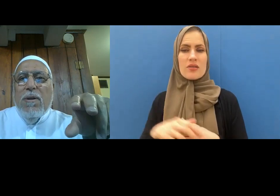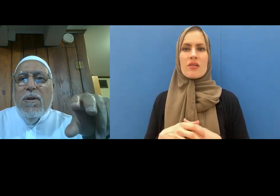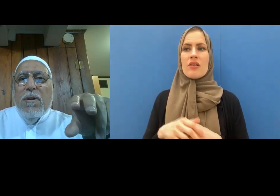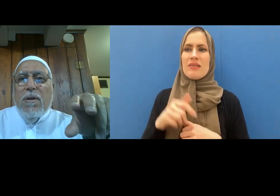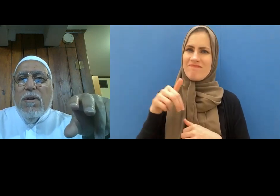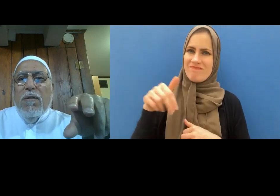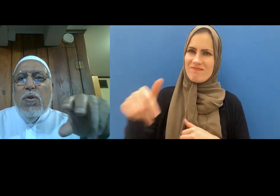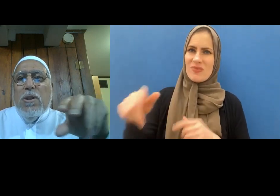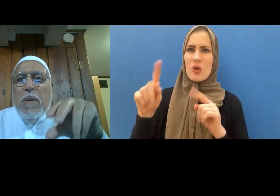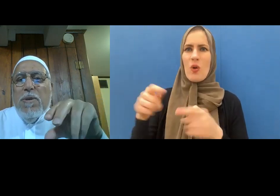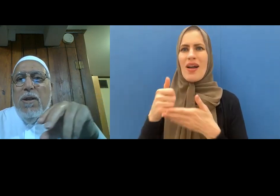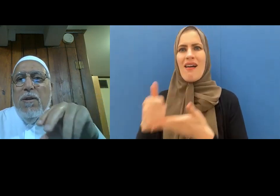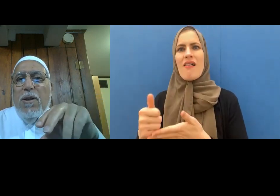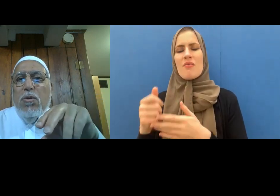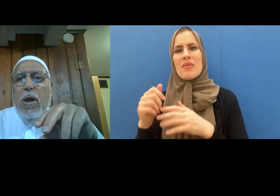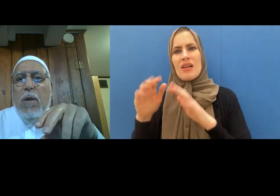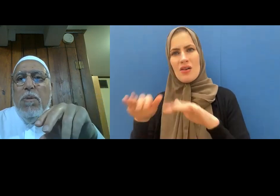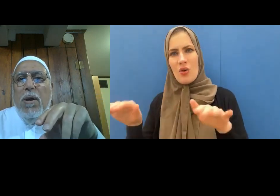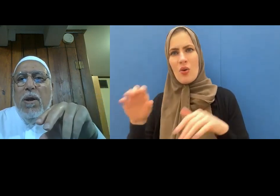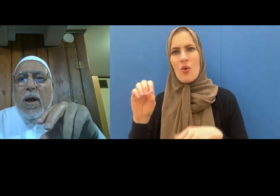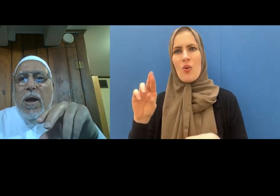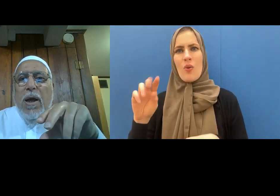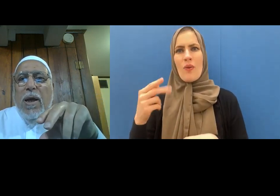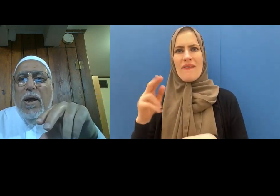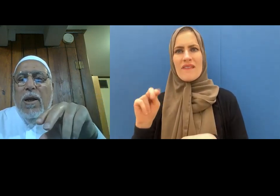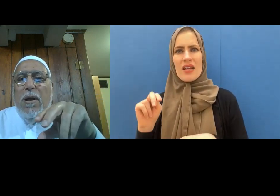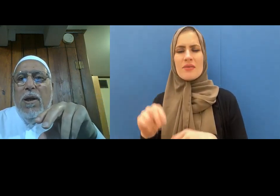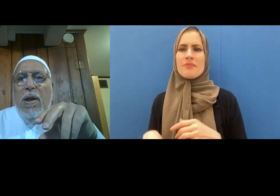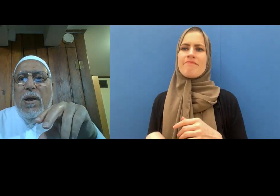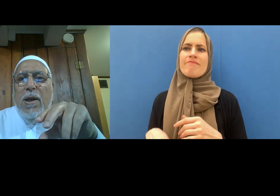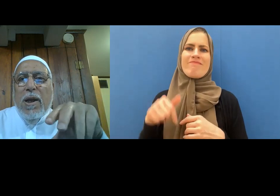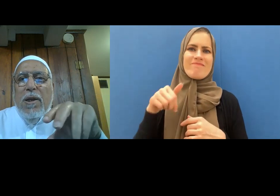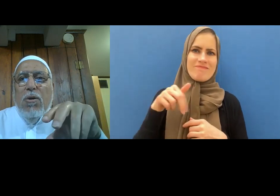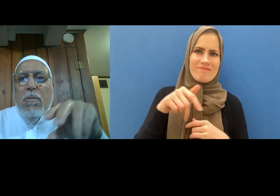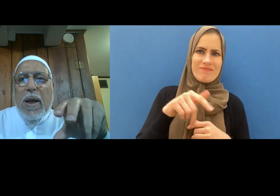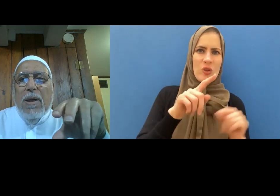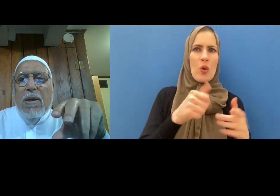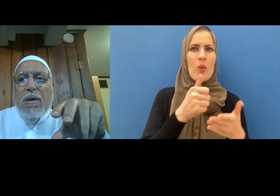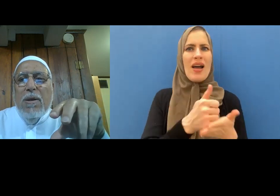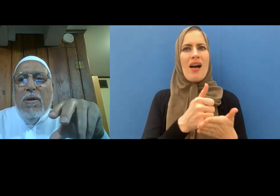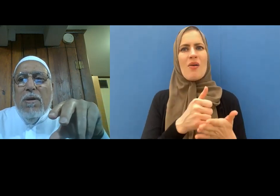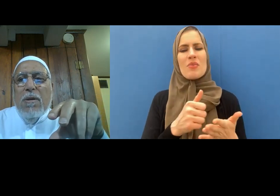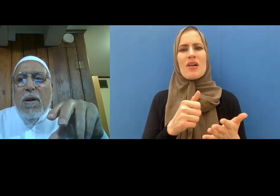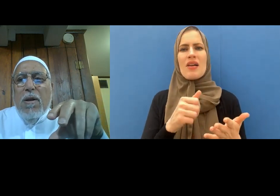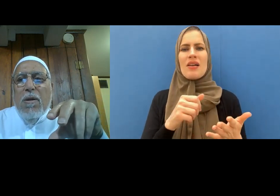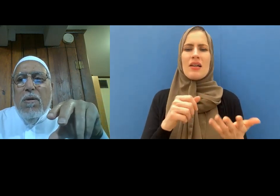orphan, the footsteps they take to help an elderly lady or man,